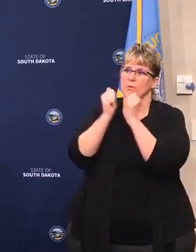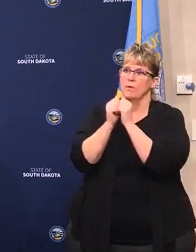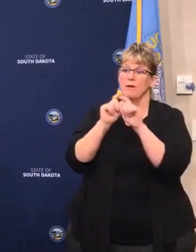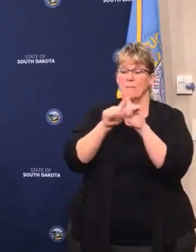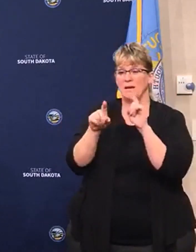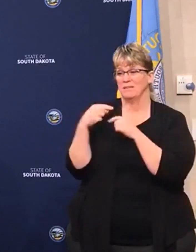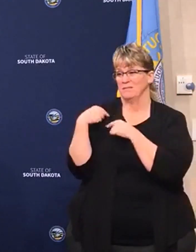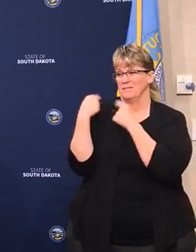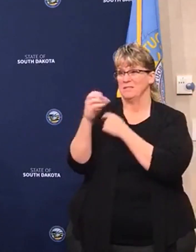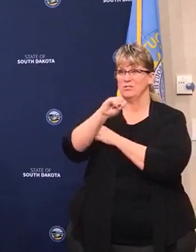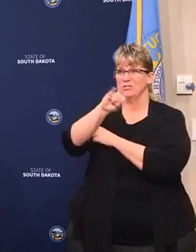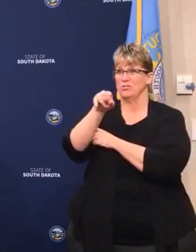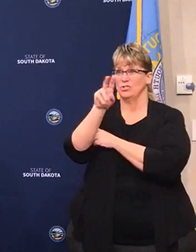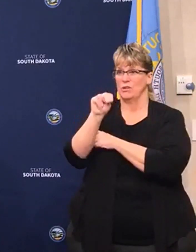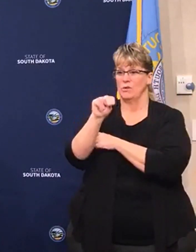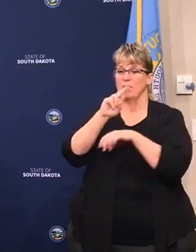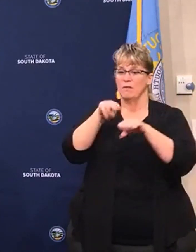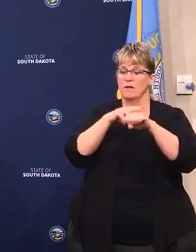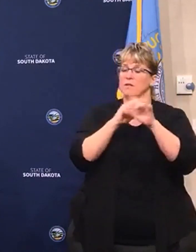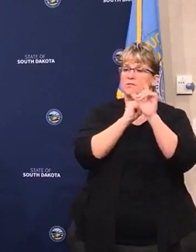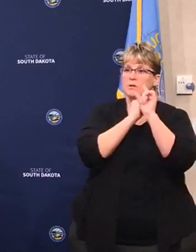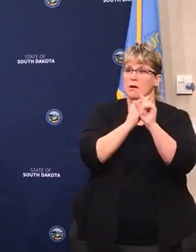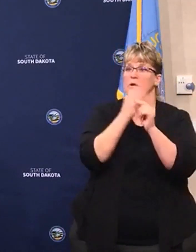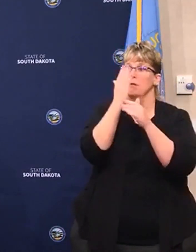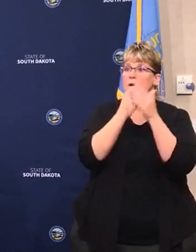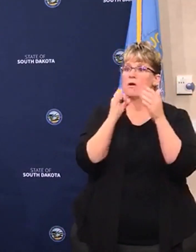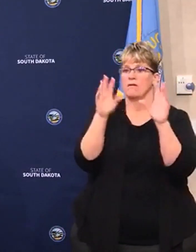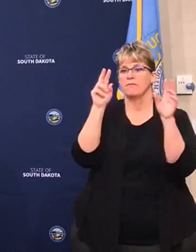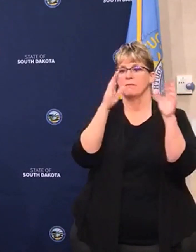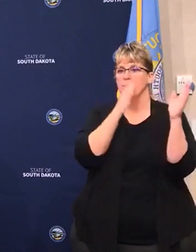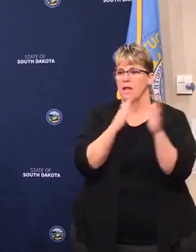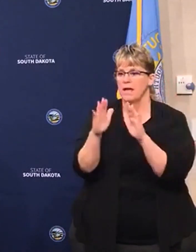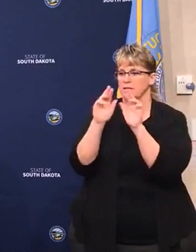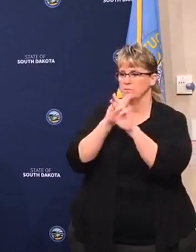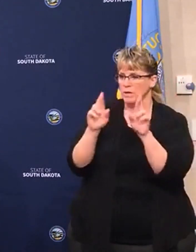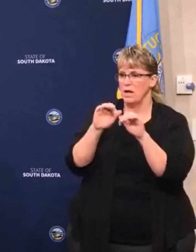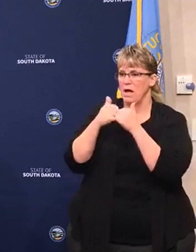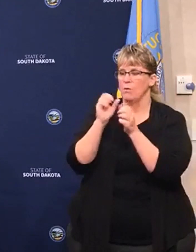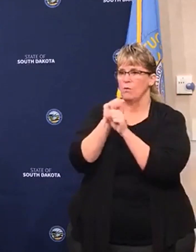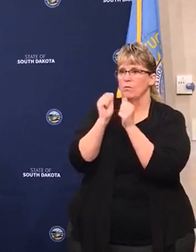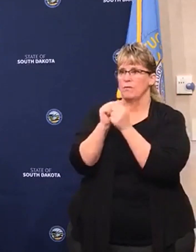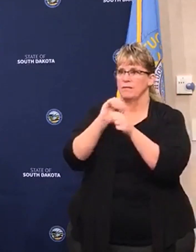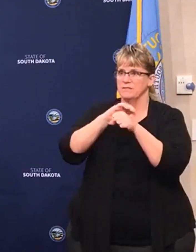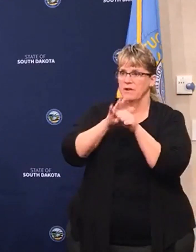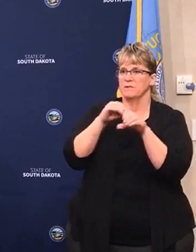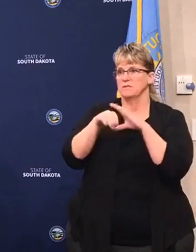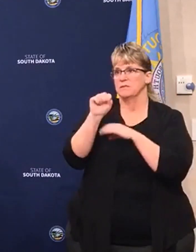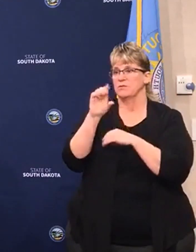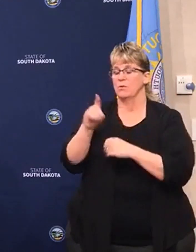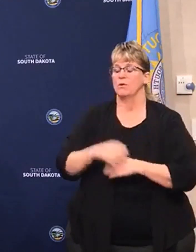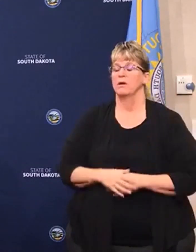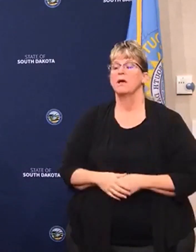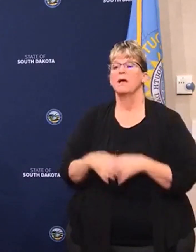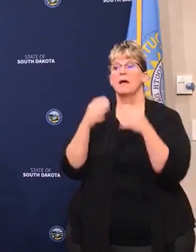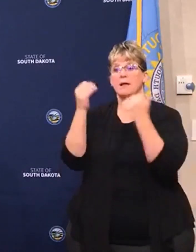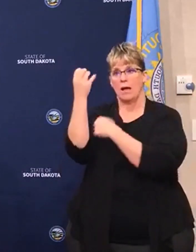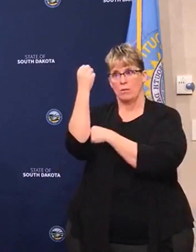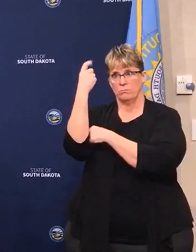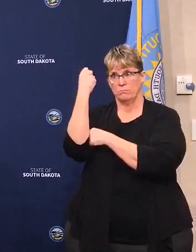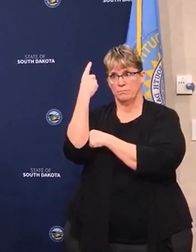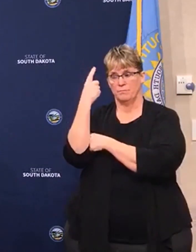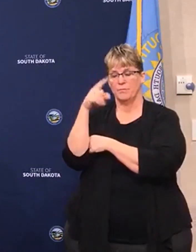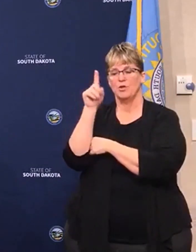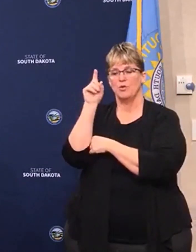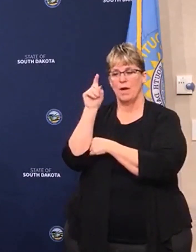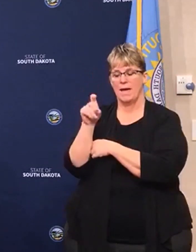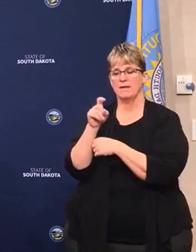since January, the National Guard has been a part of the plans for how we're going to deal with this virus in South Dakota. Now, there's a certain threshold that you